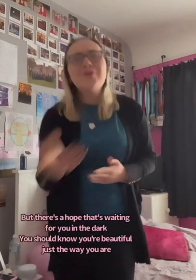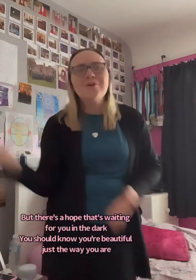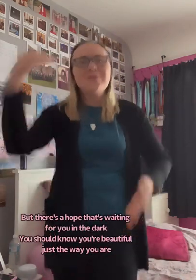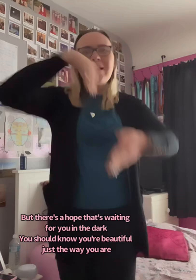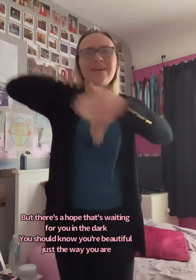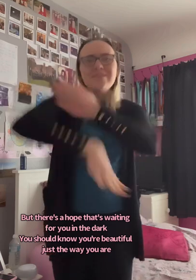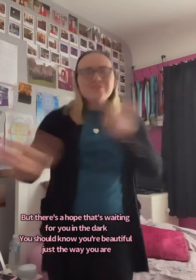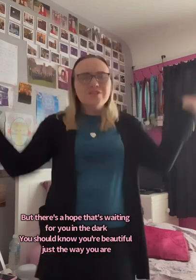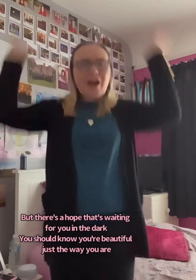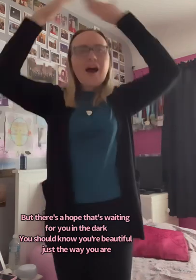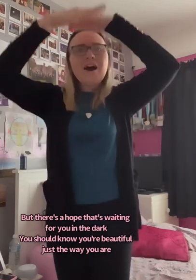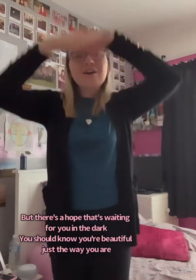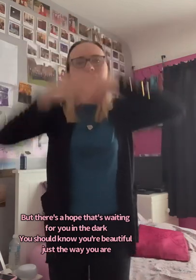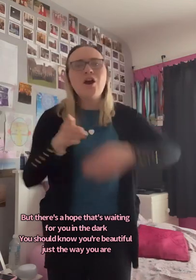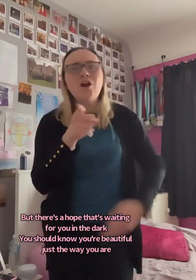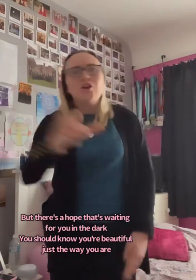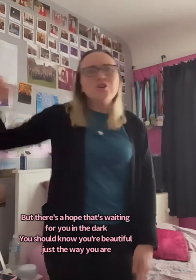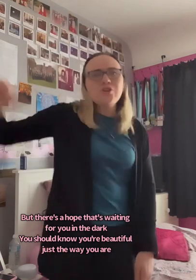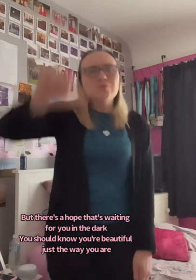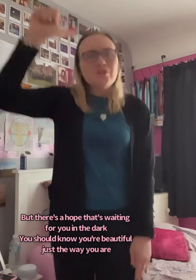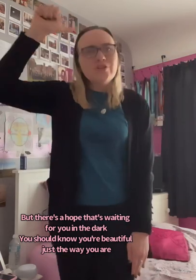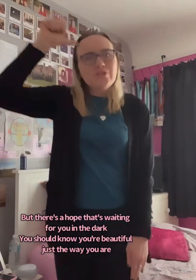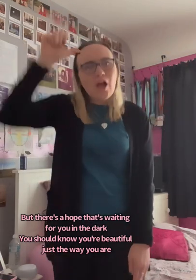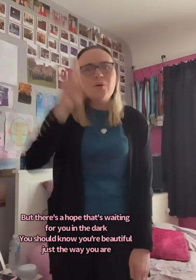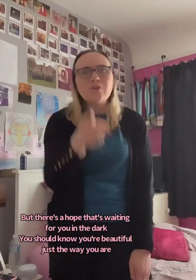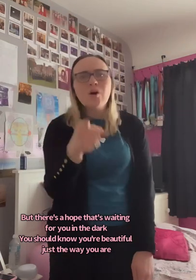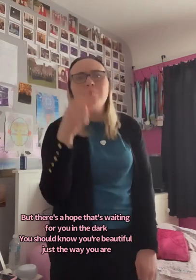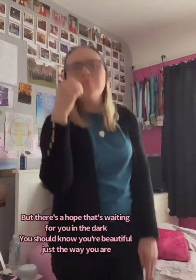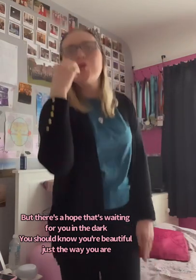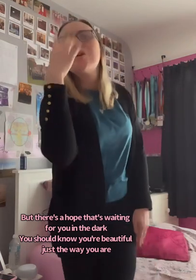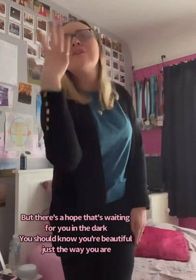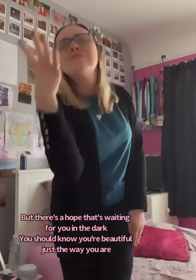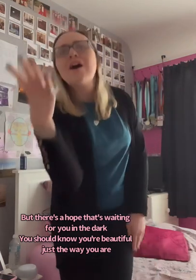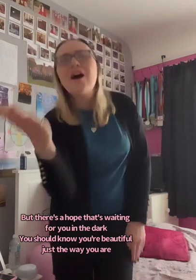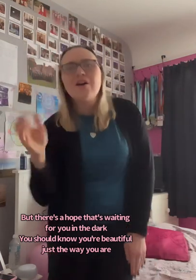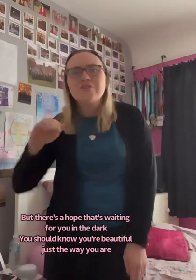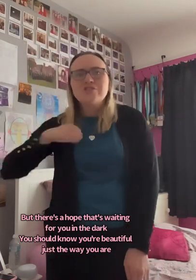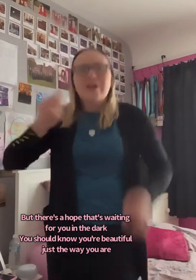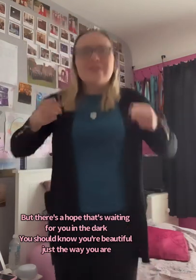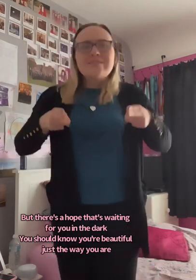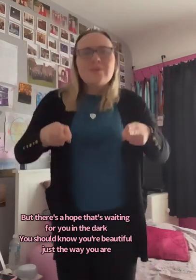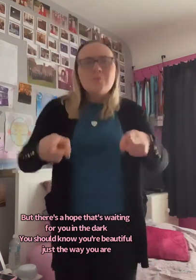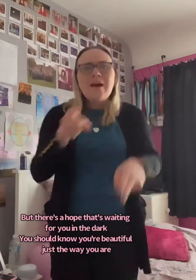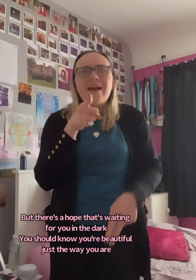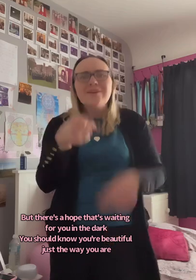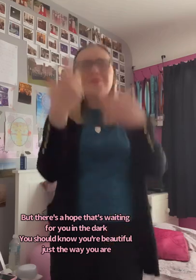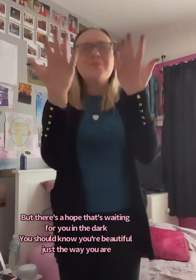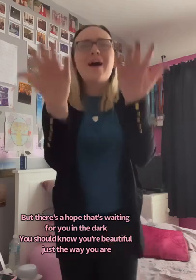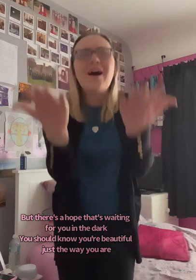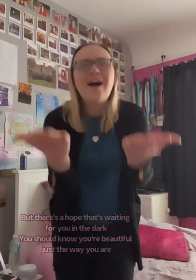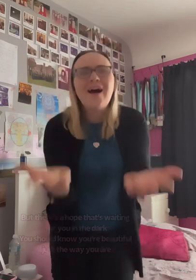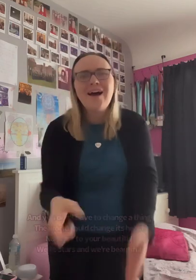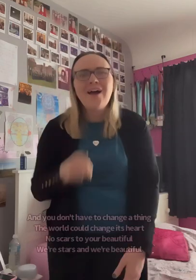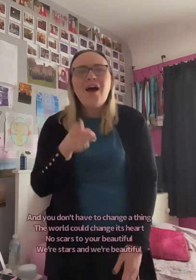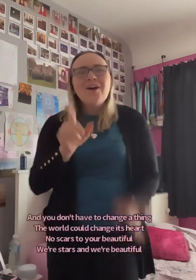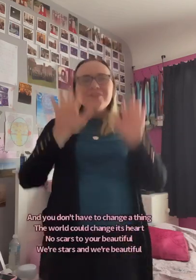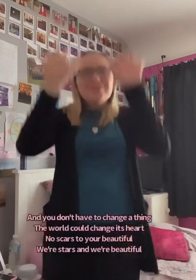you in the dark. You should know you're beautiful just the way you are. And